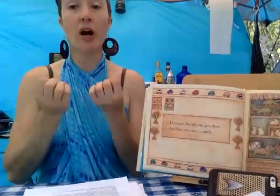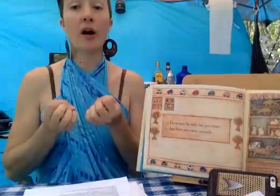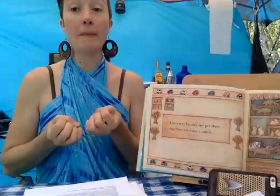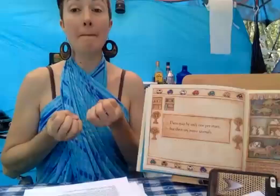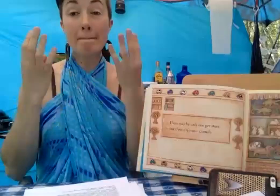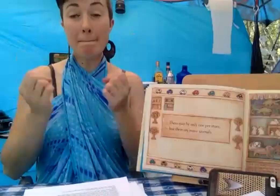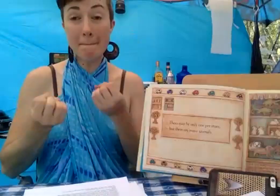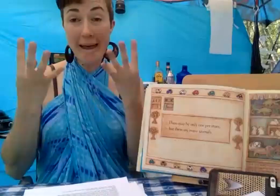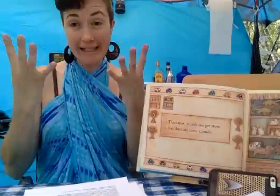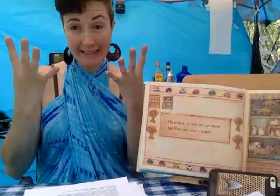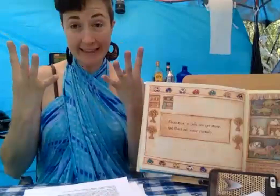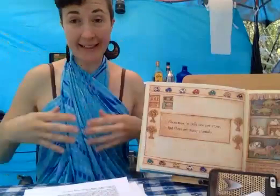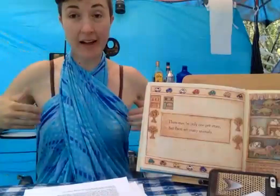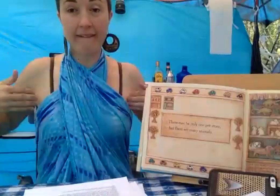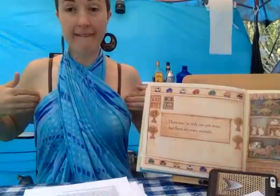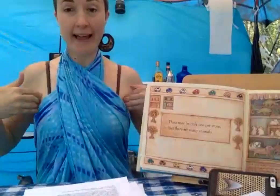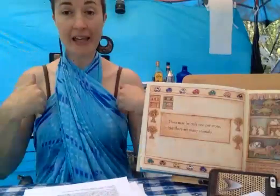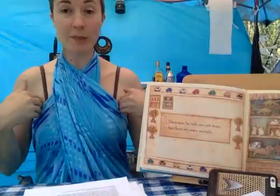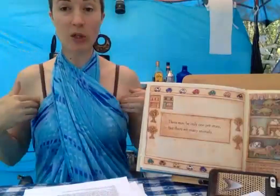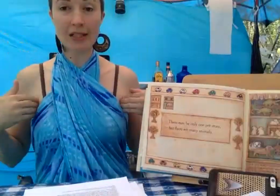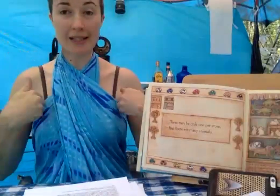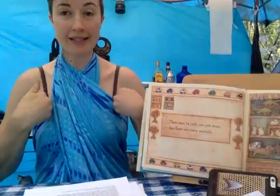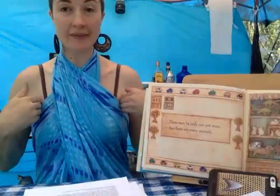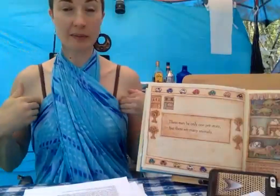are many animals.